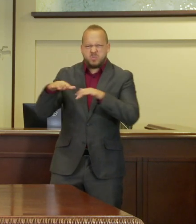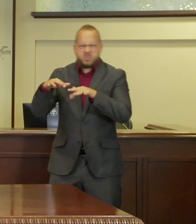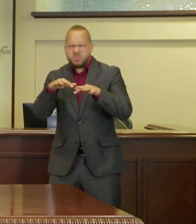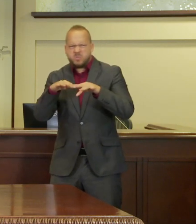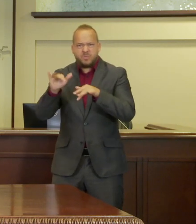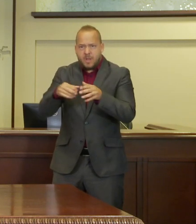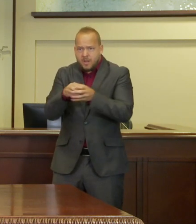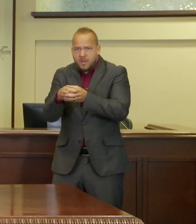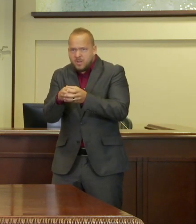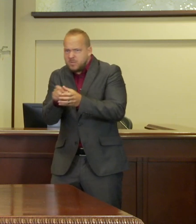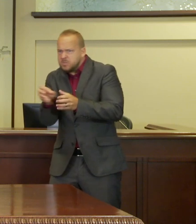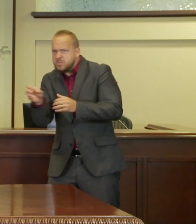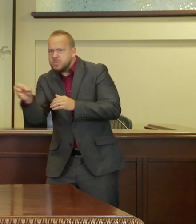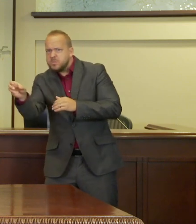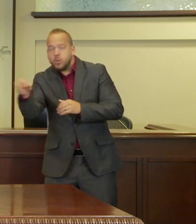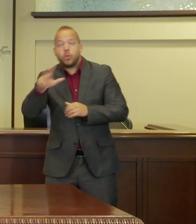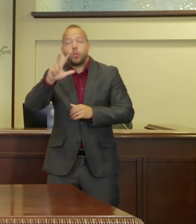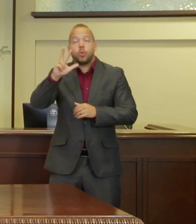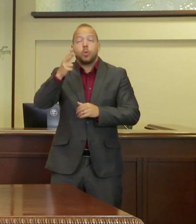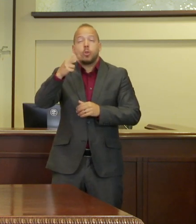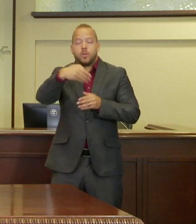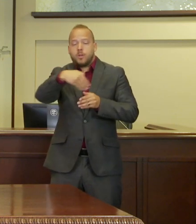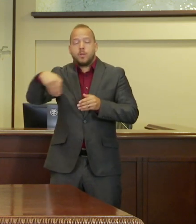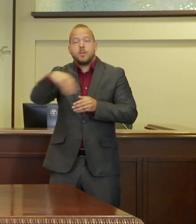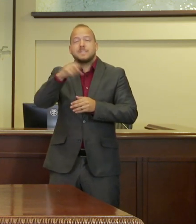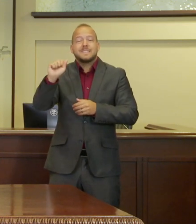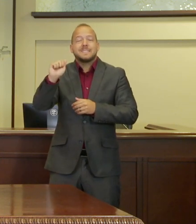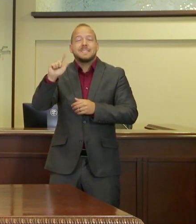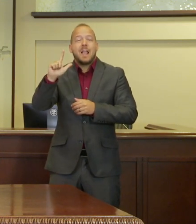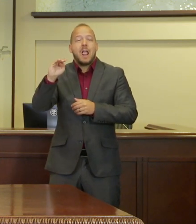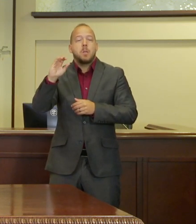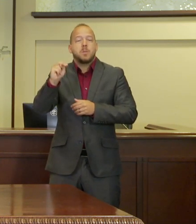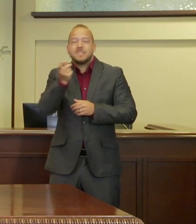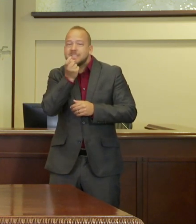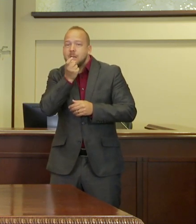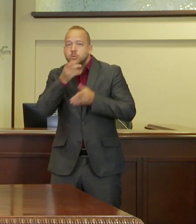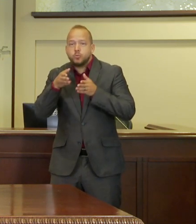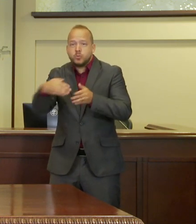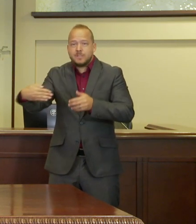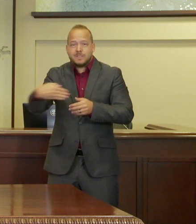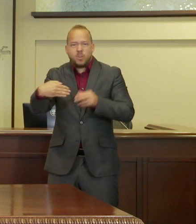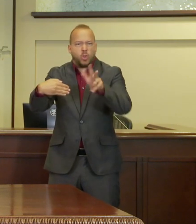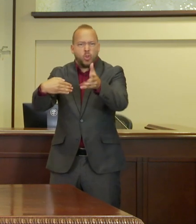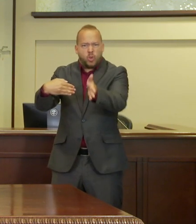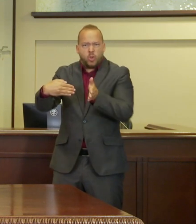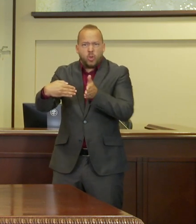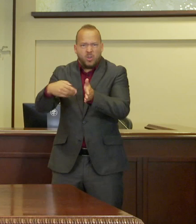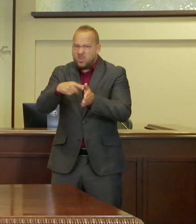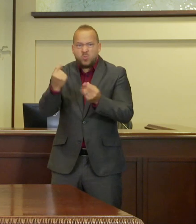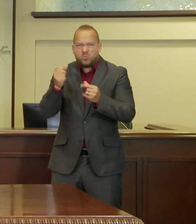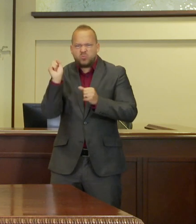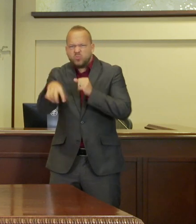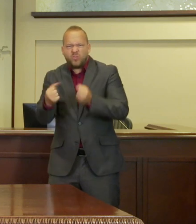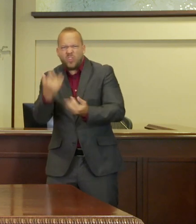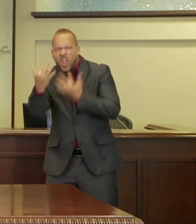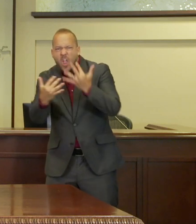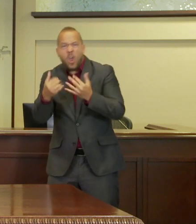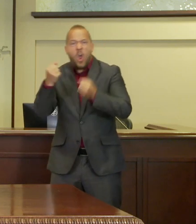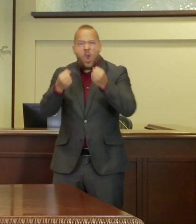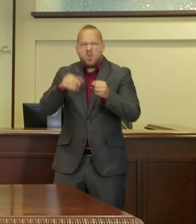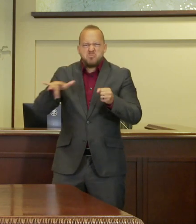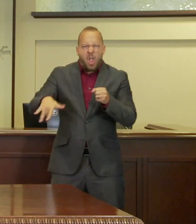Southwest 3rd and Salmon, where they set several fires, engaged in speed racing, where I'm told they were